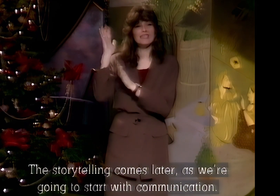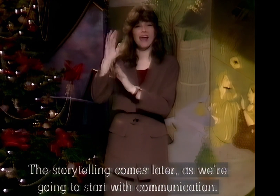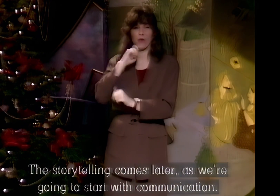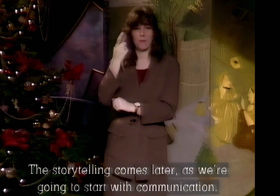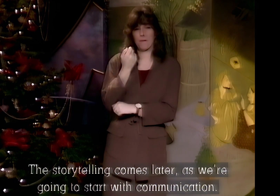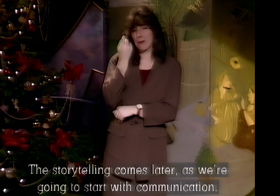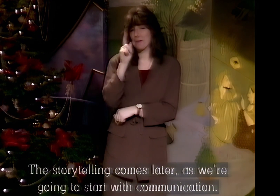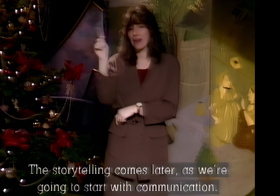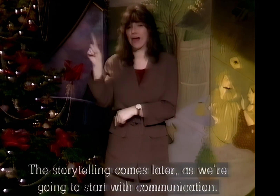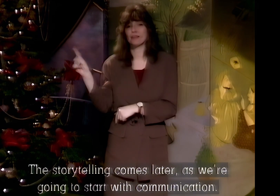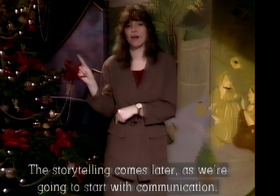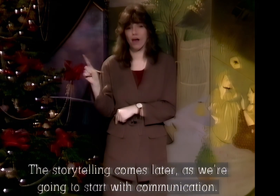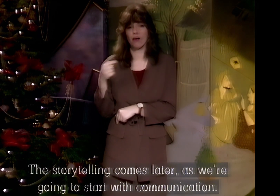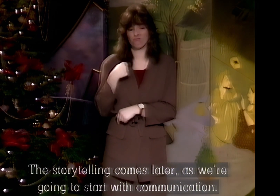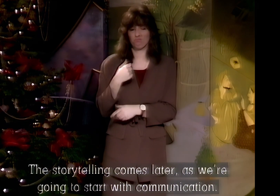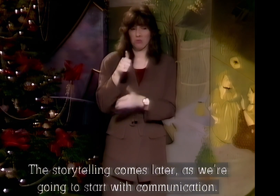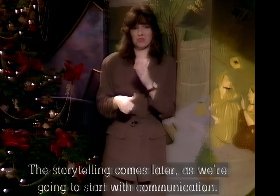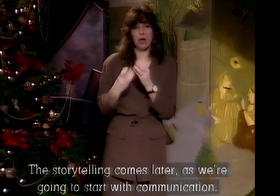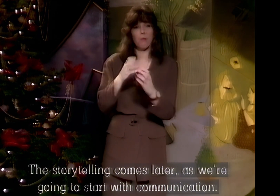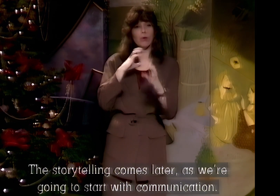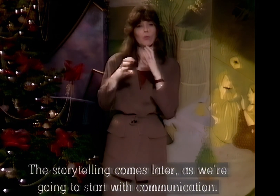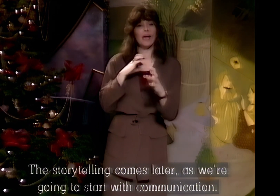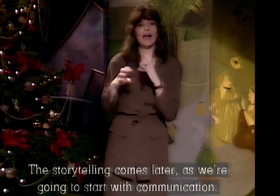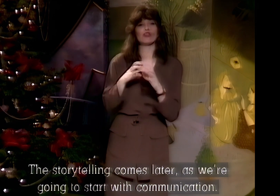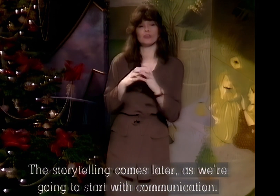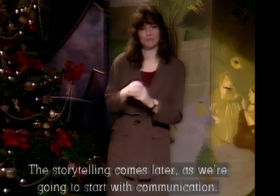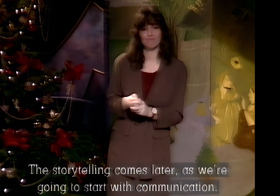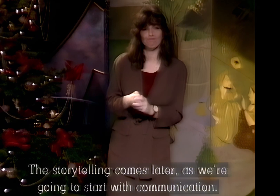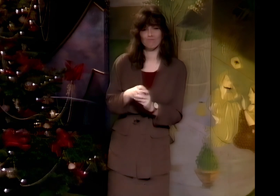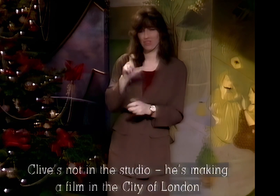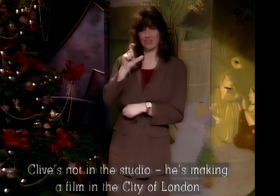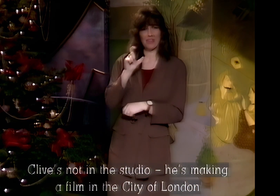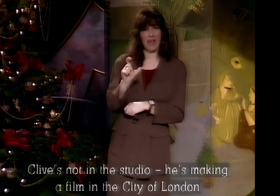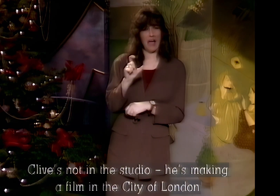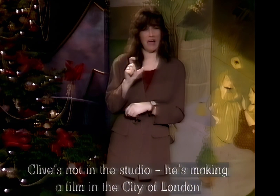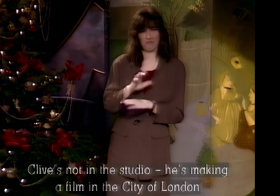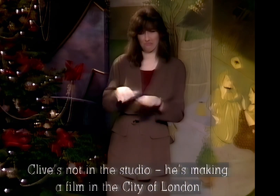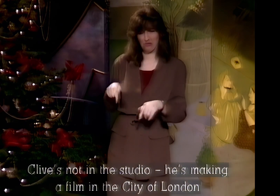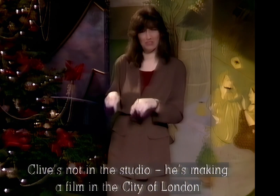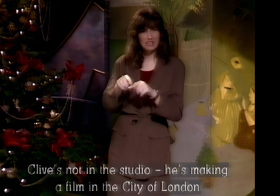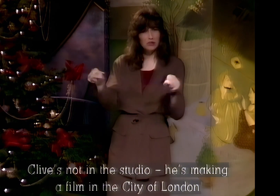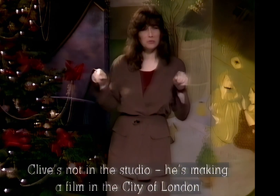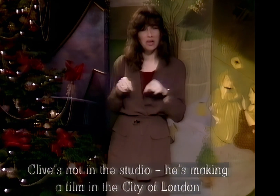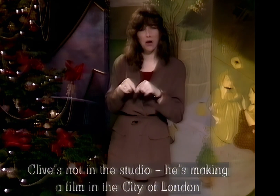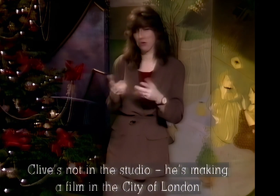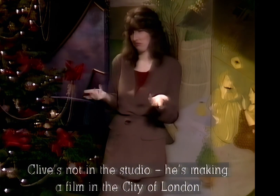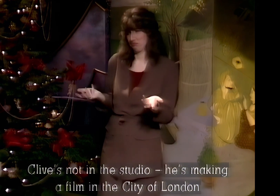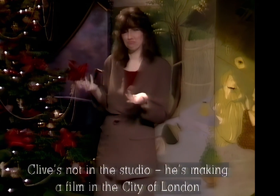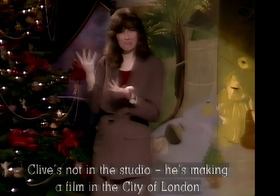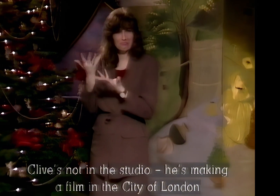The storytelling comes a little later as we're going to start with communication. Now Clive's not in the studio.